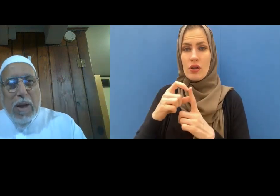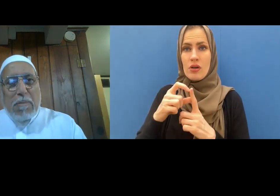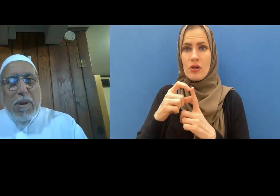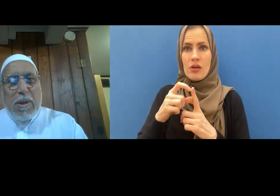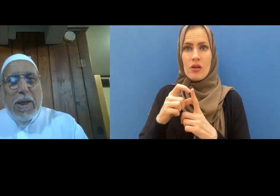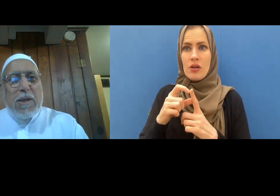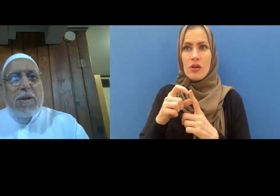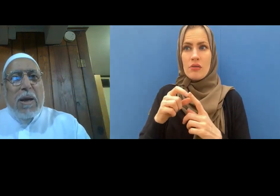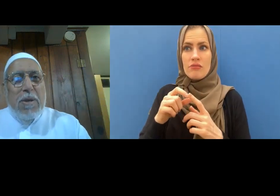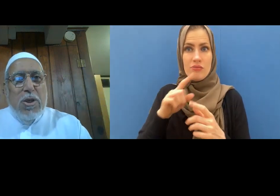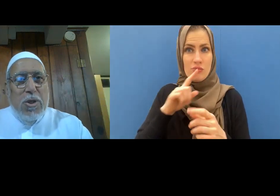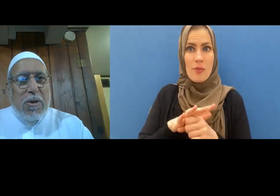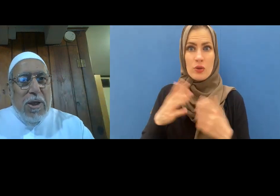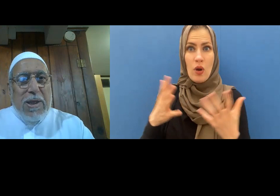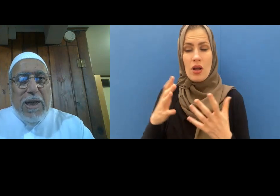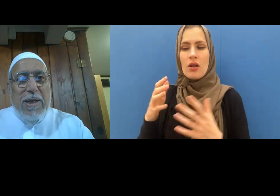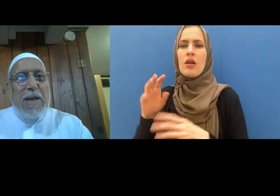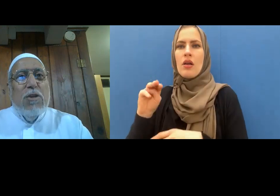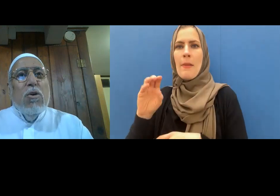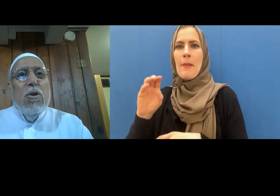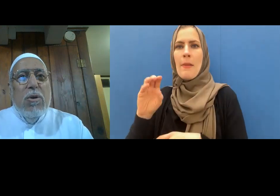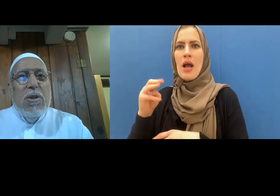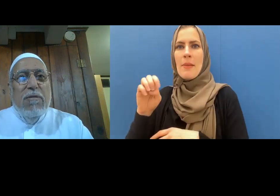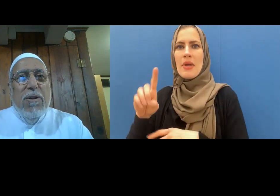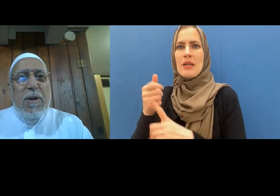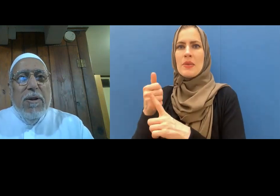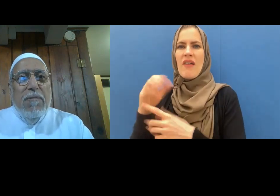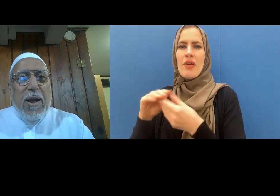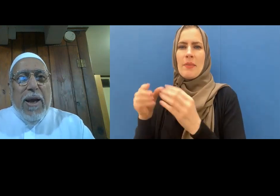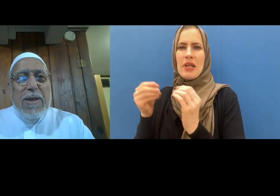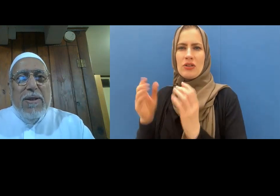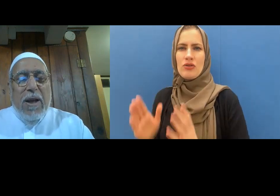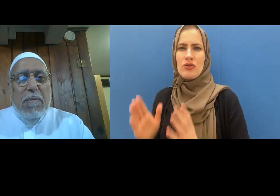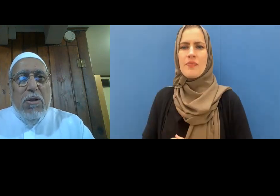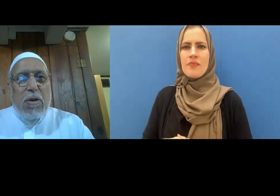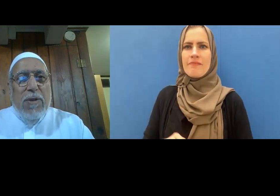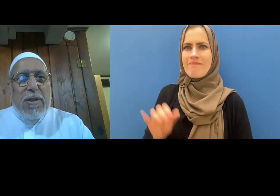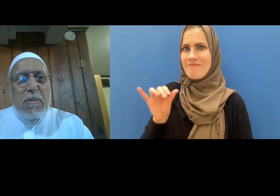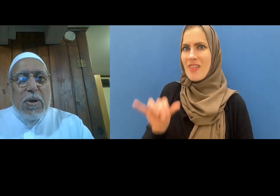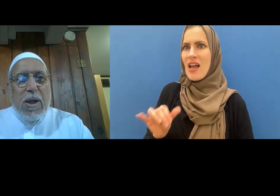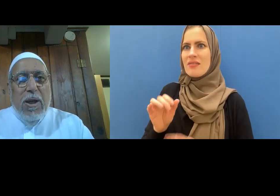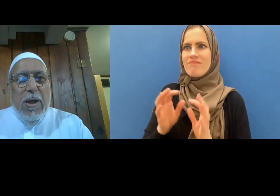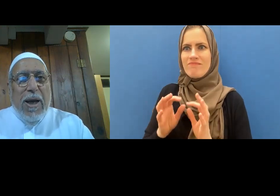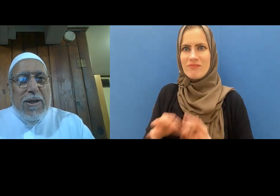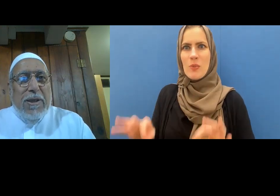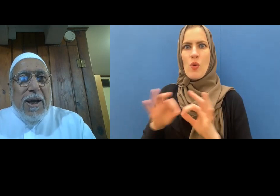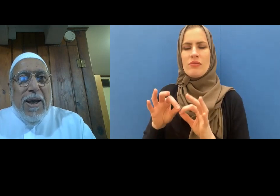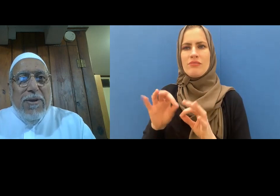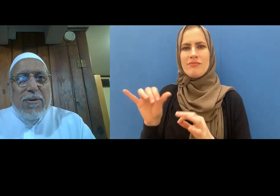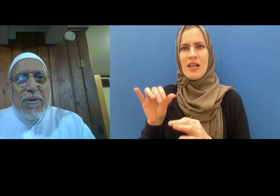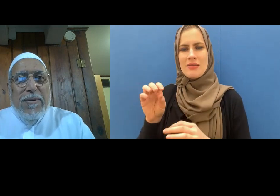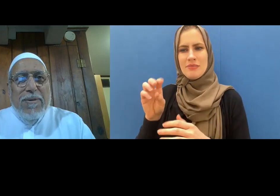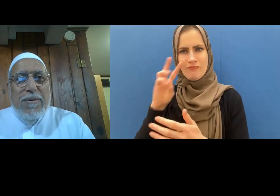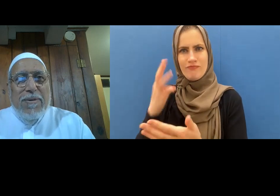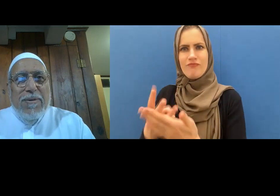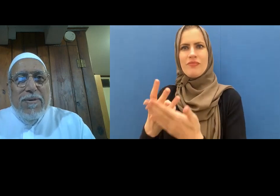that Muhammad is a messenger. This is as conclusive a statement of testimony as it can get.